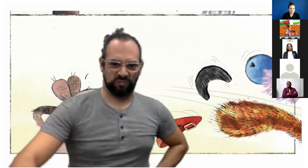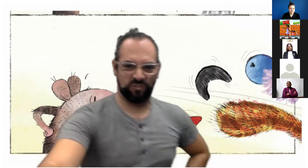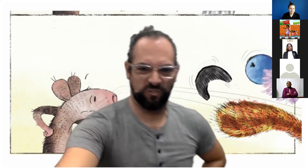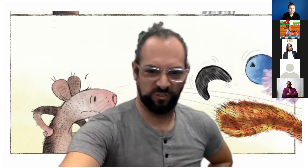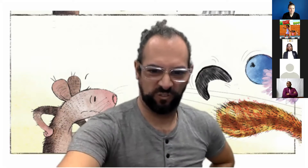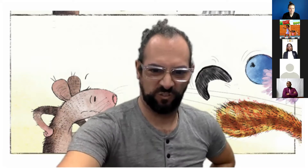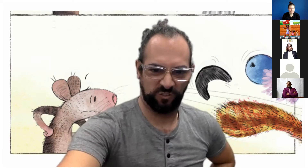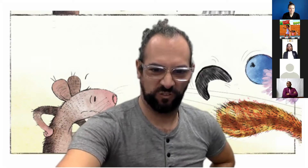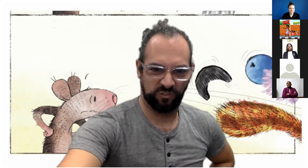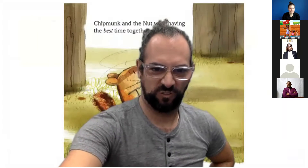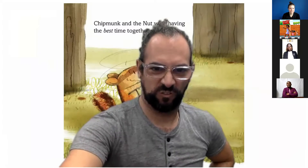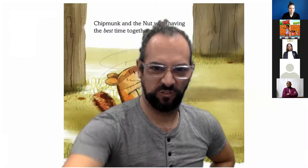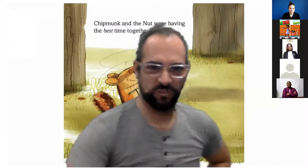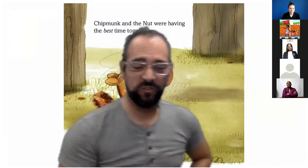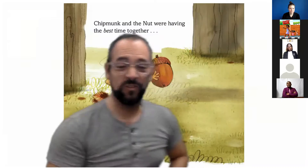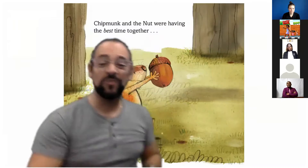Oh.